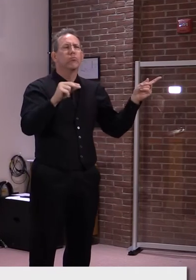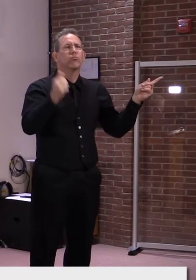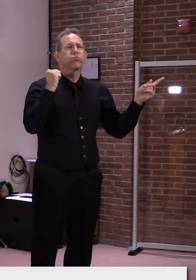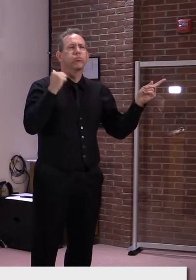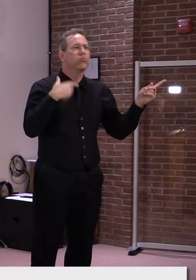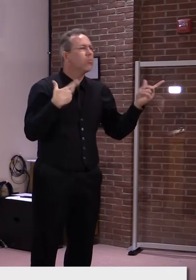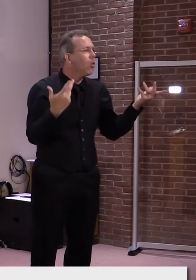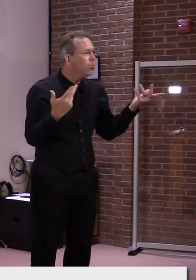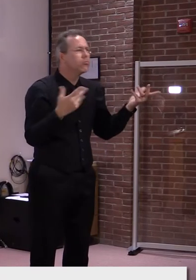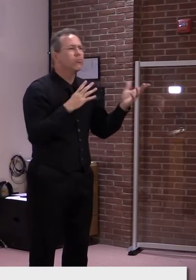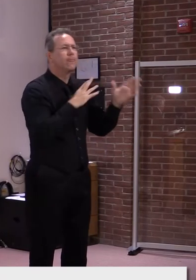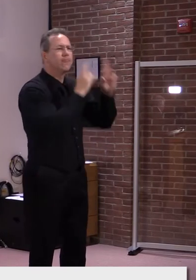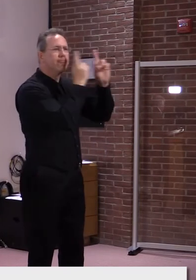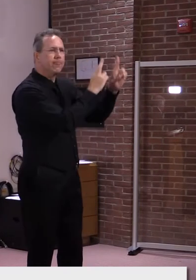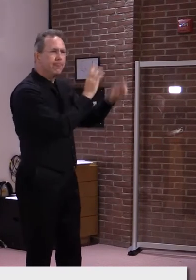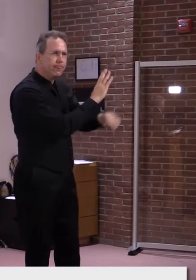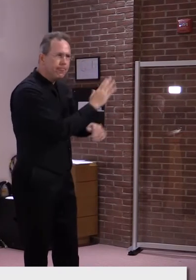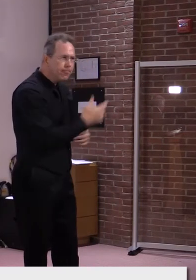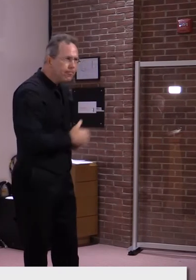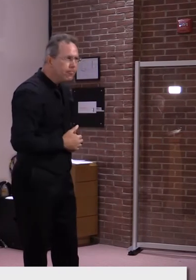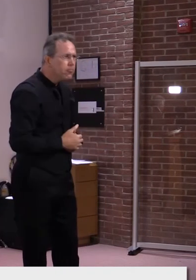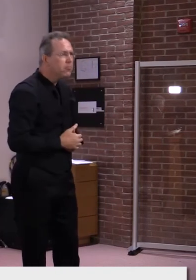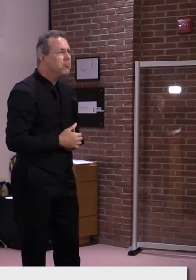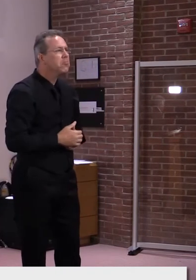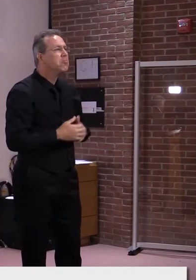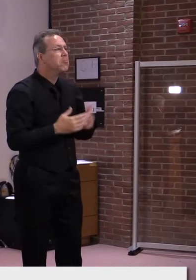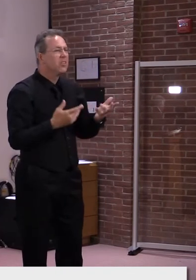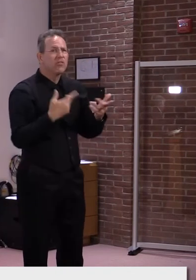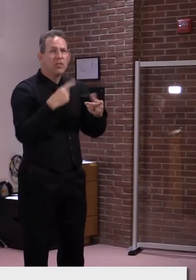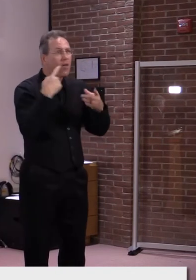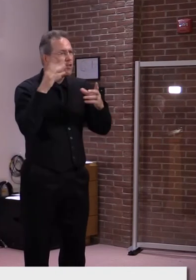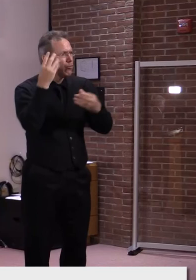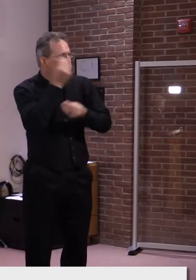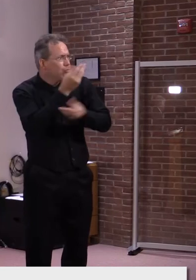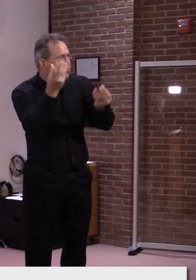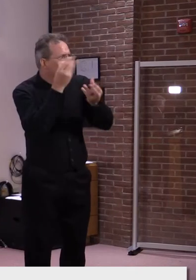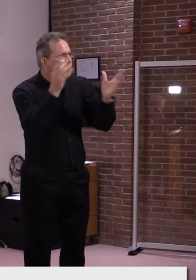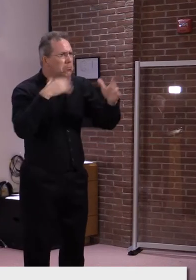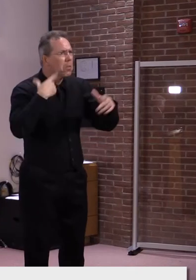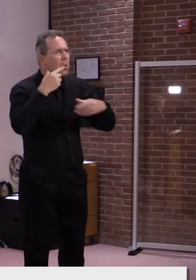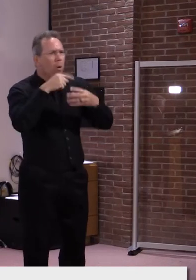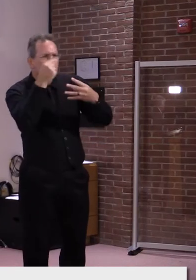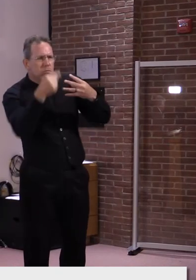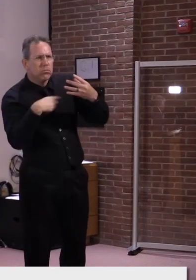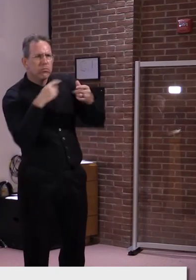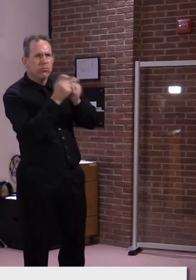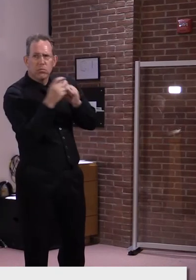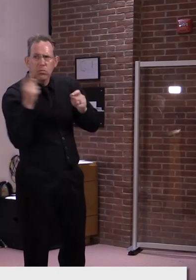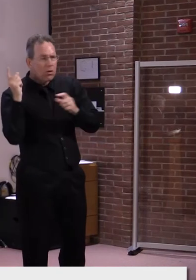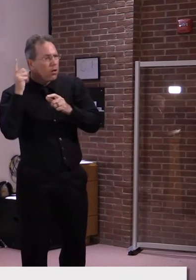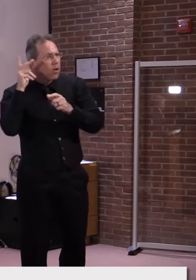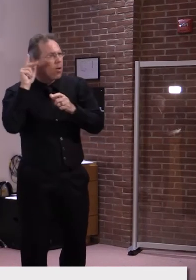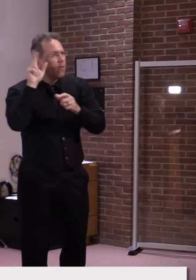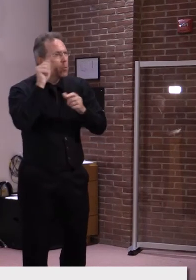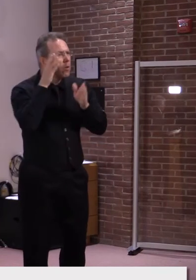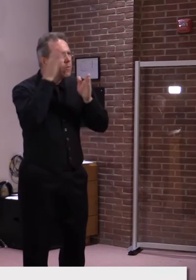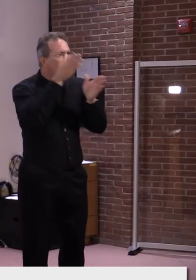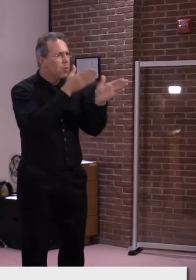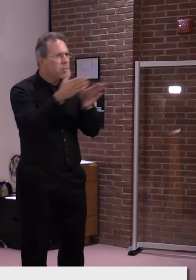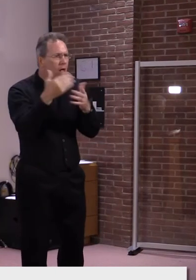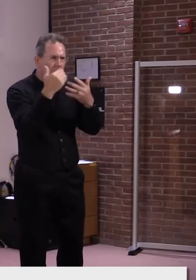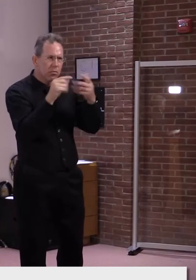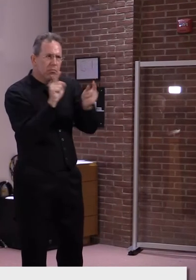have several inpatient, outpatient procedures. We have visitation procedures. All those will be